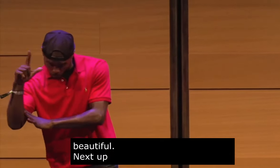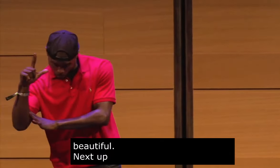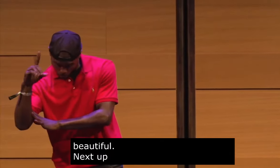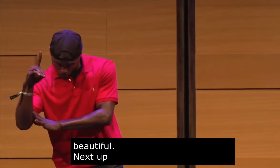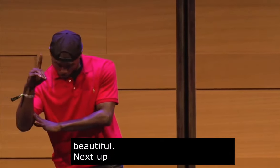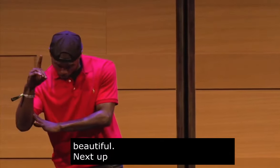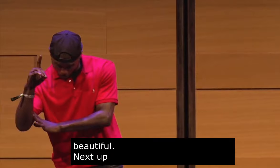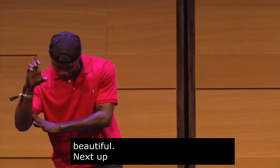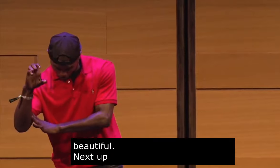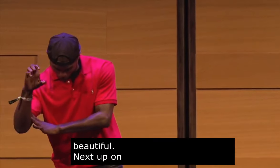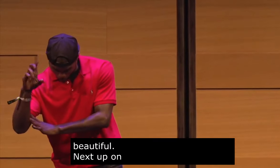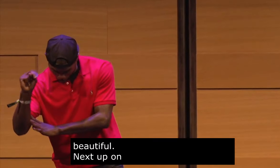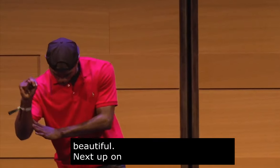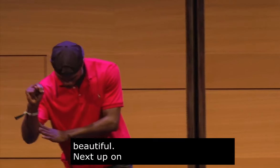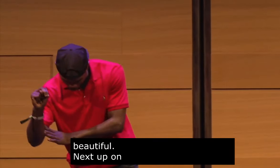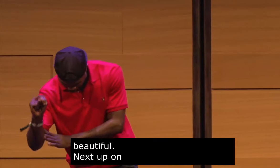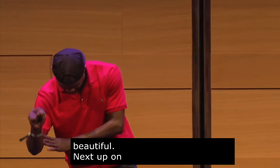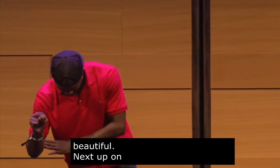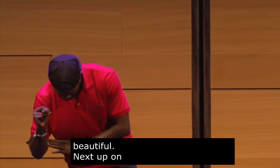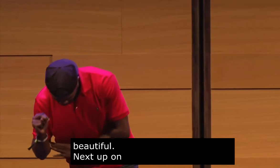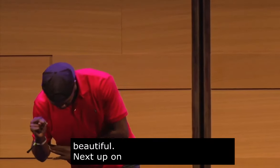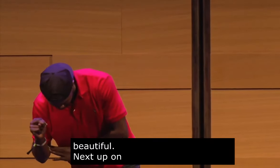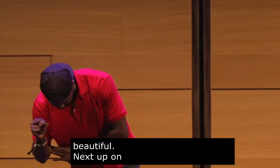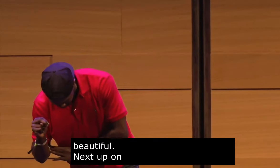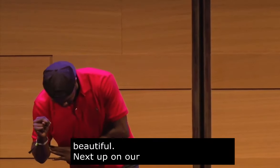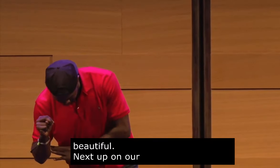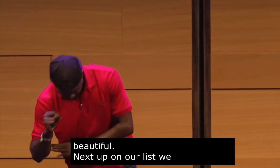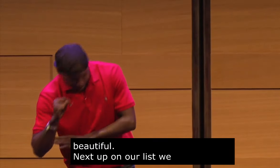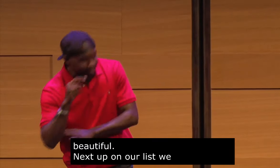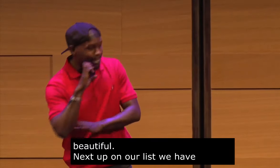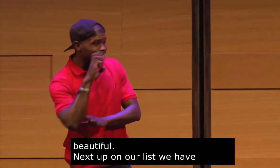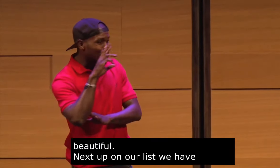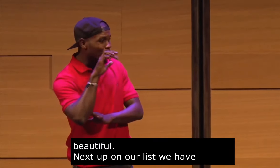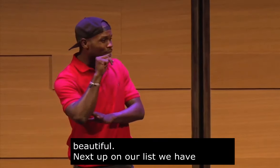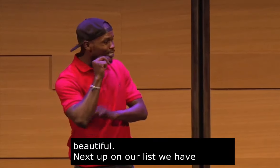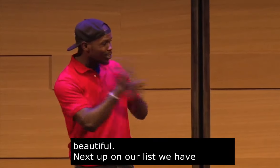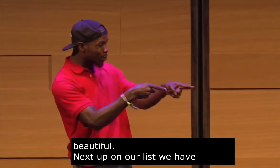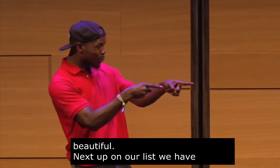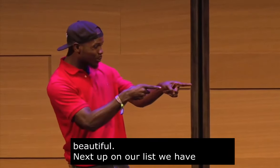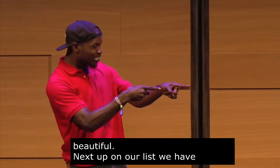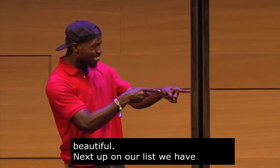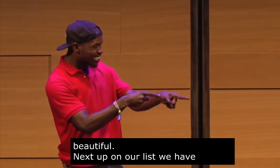Next up on our list, we have Holden Ewan.